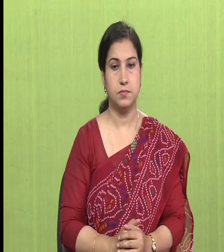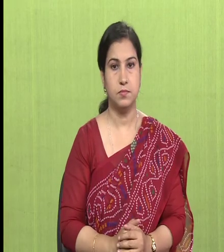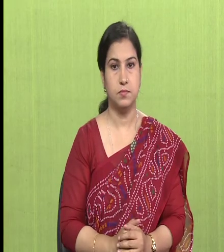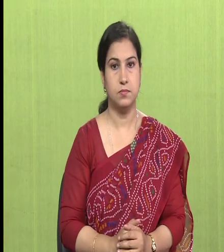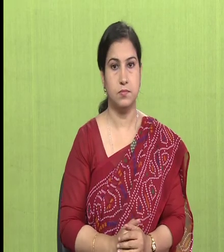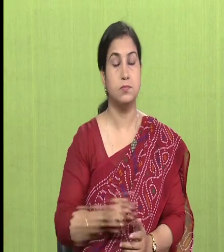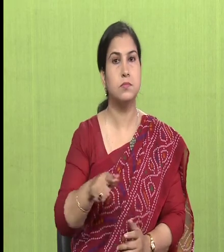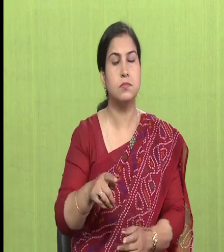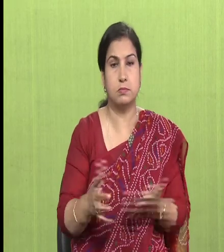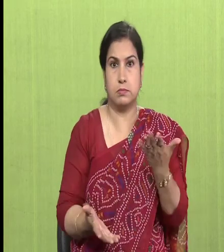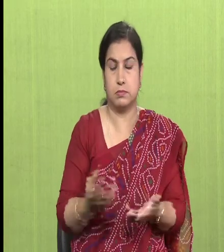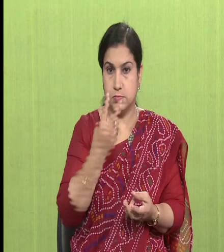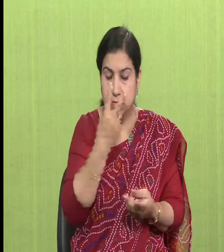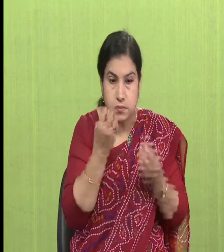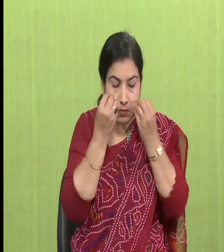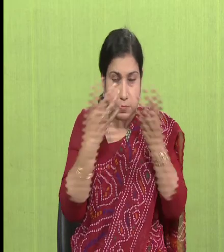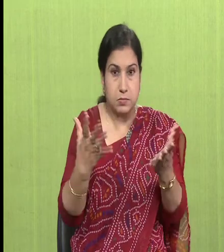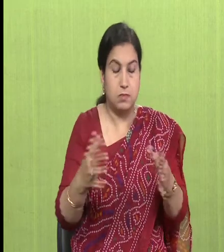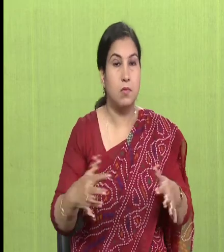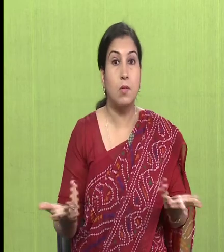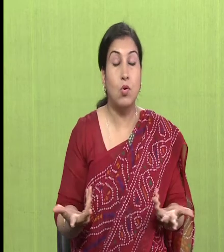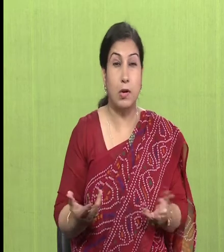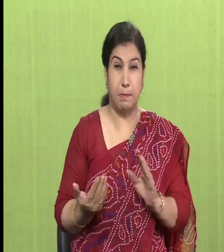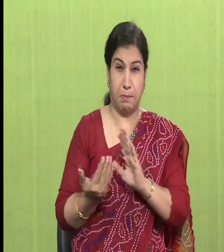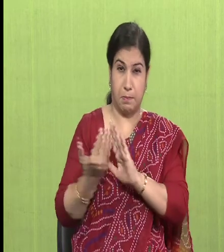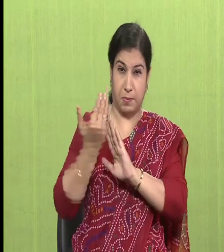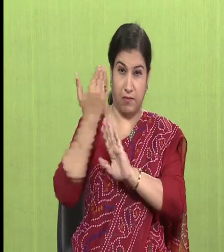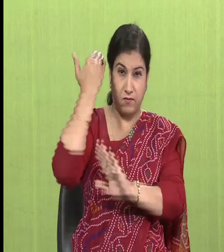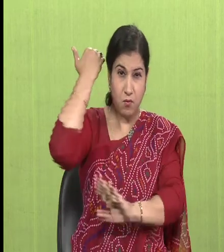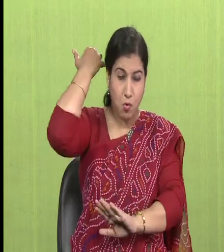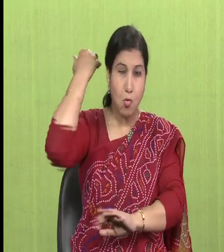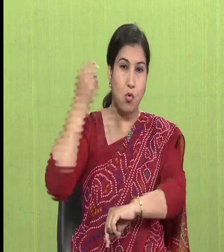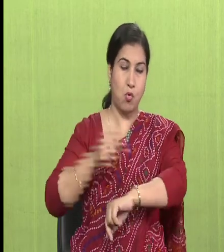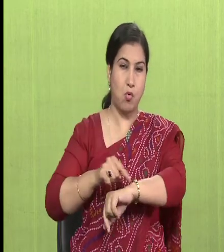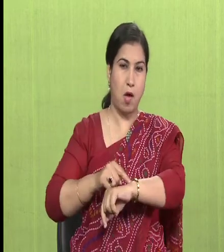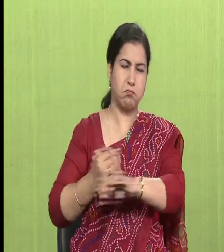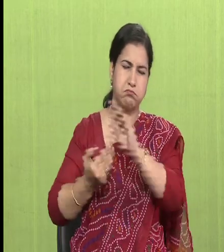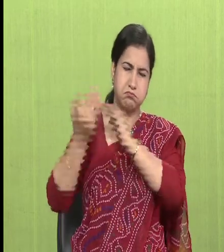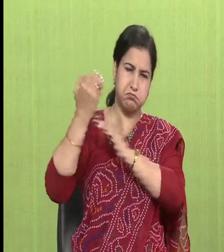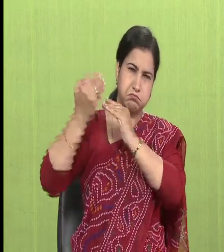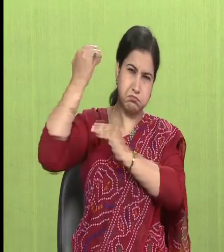You would be surprised to know in the earlier time long ago there was only one subject,